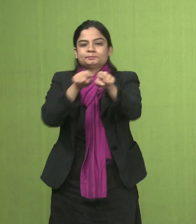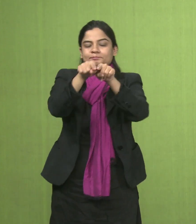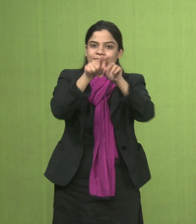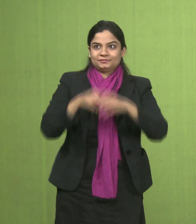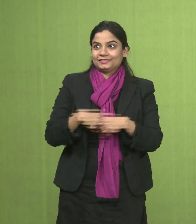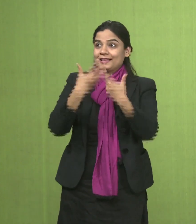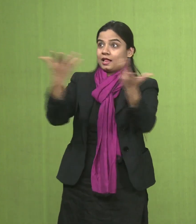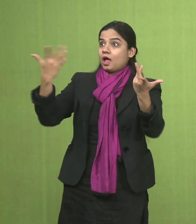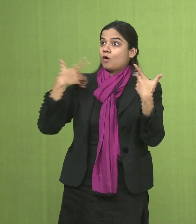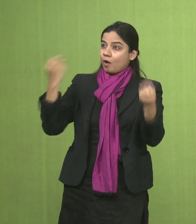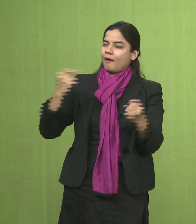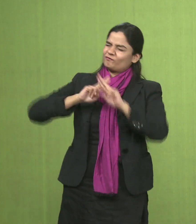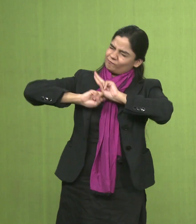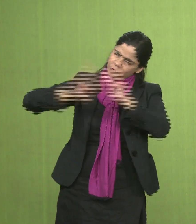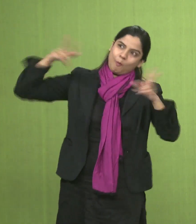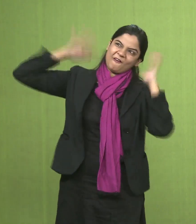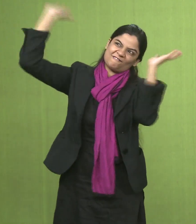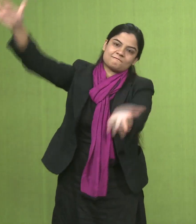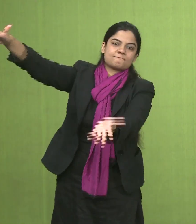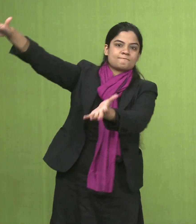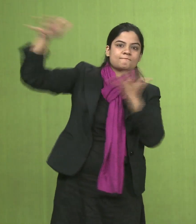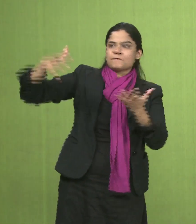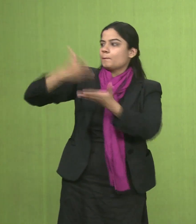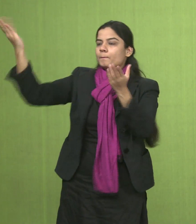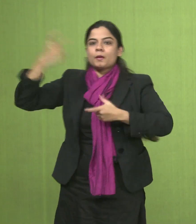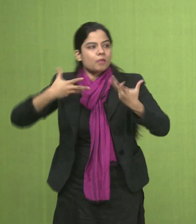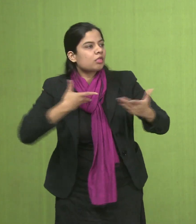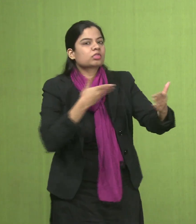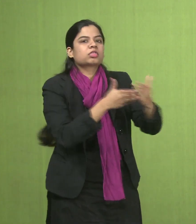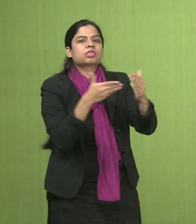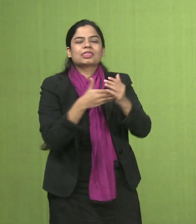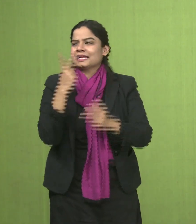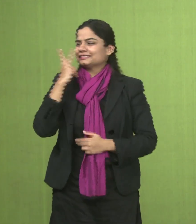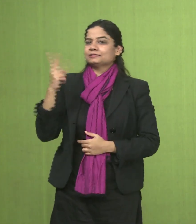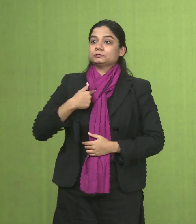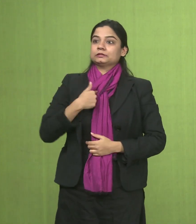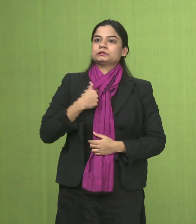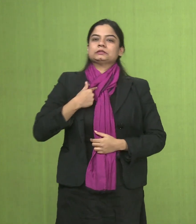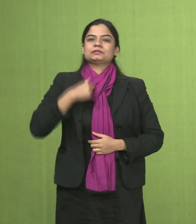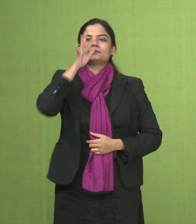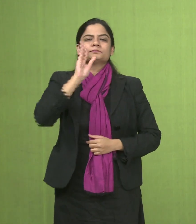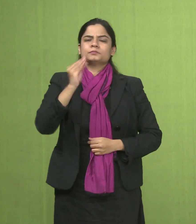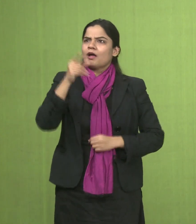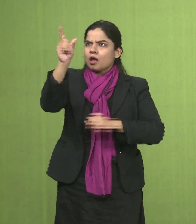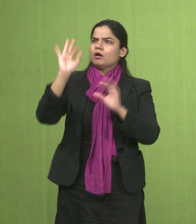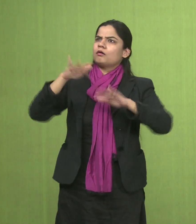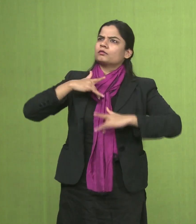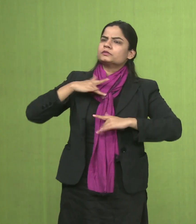there, for example, it's not advisable to do hoarding because other people will not be